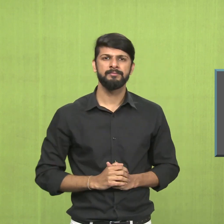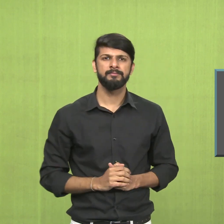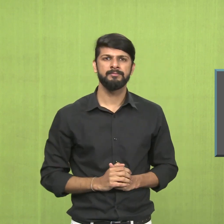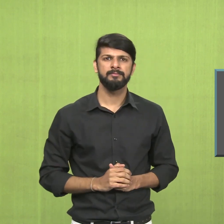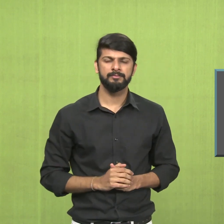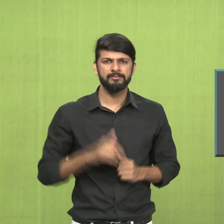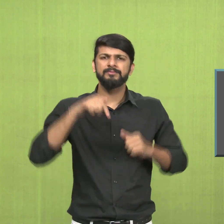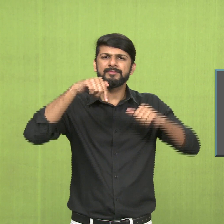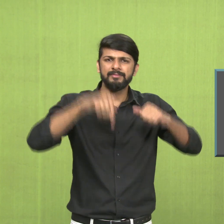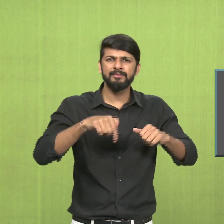block.